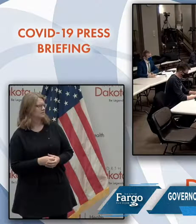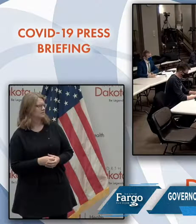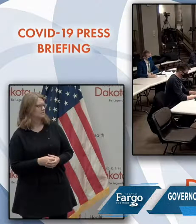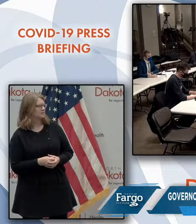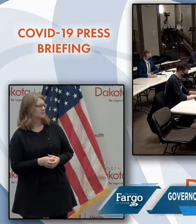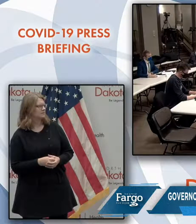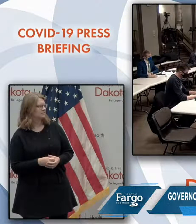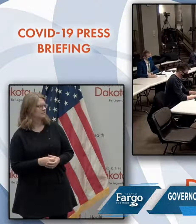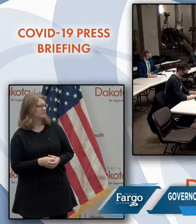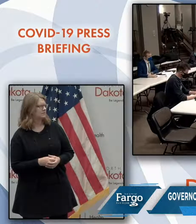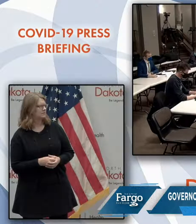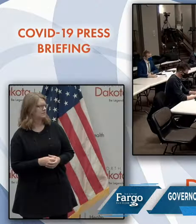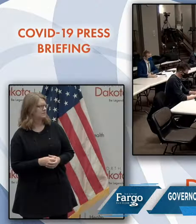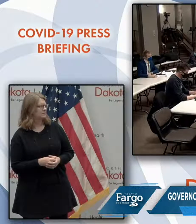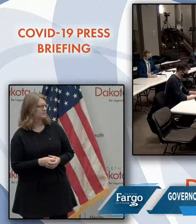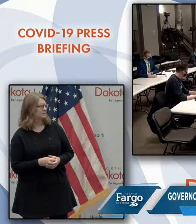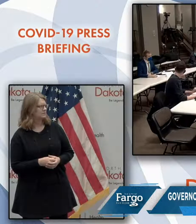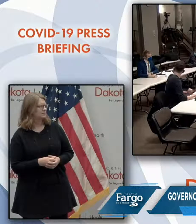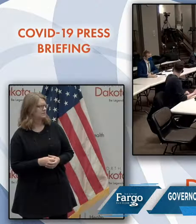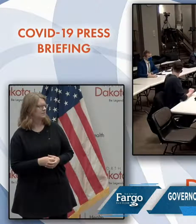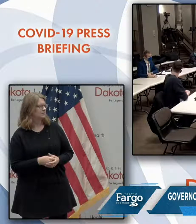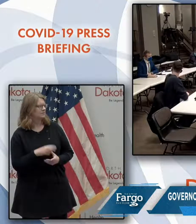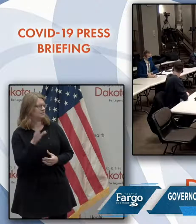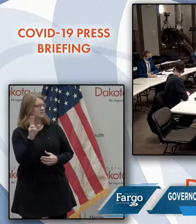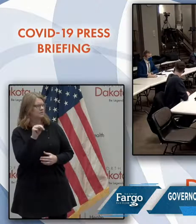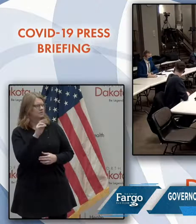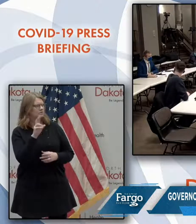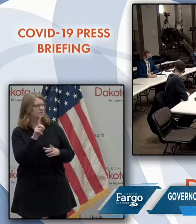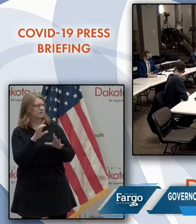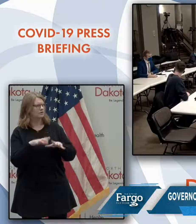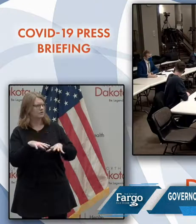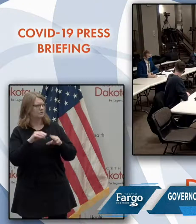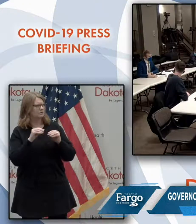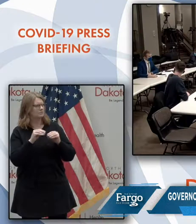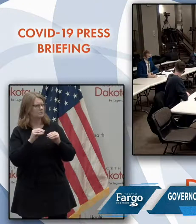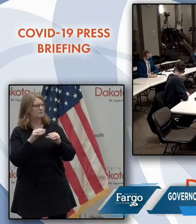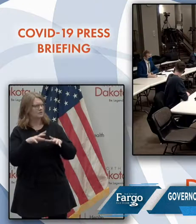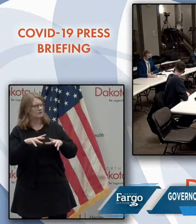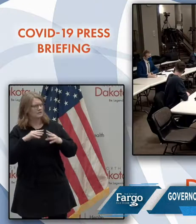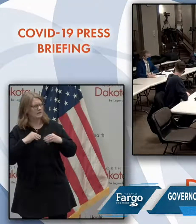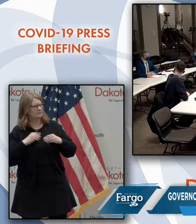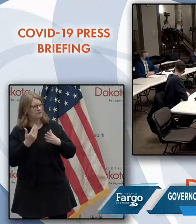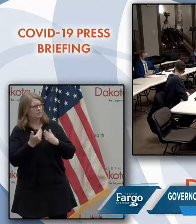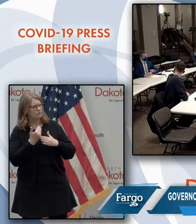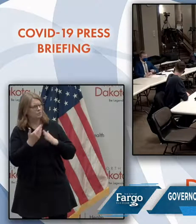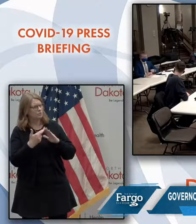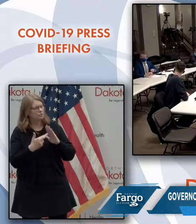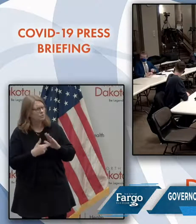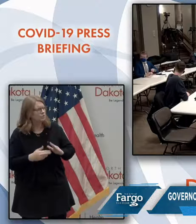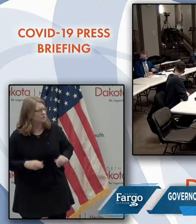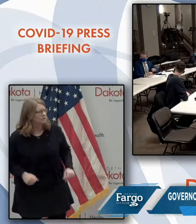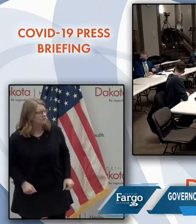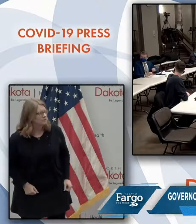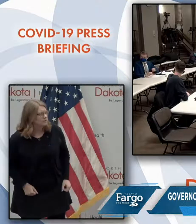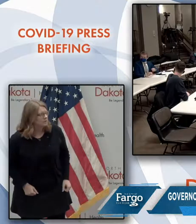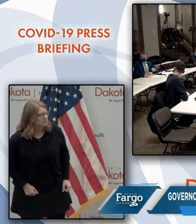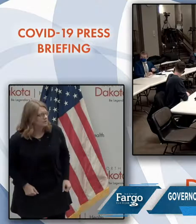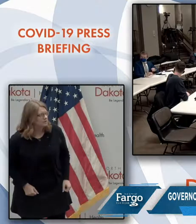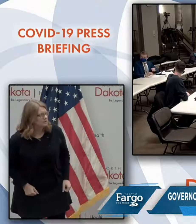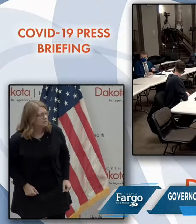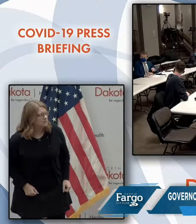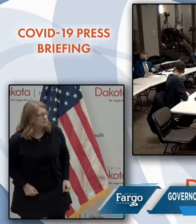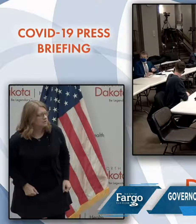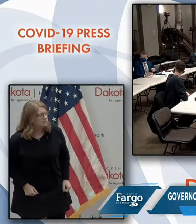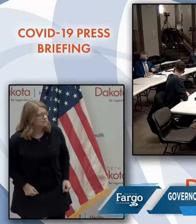adopted new rules for regulating long-term care facilities, reducing the amount of hours needed for a temporary employee